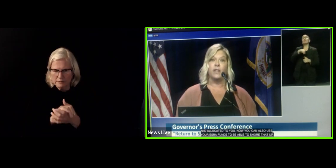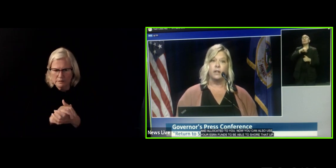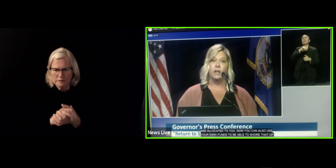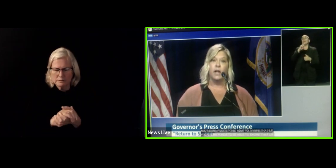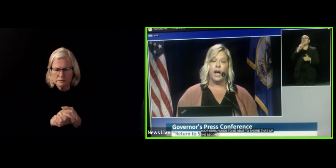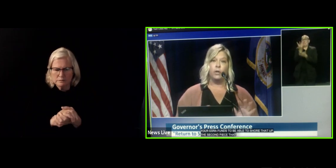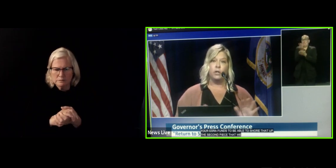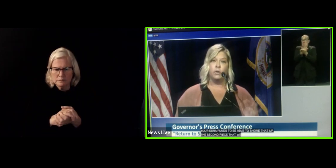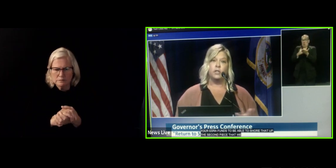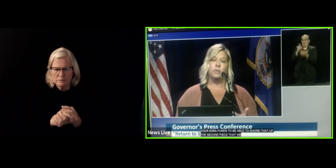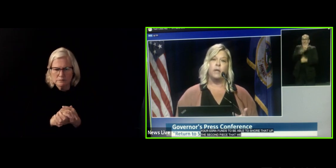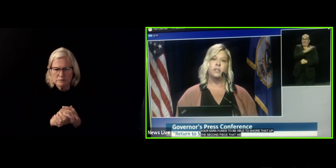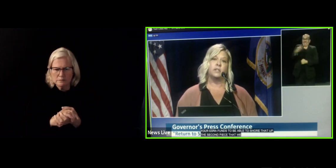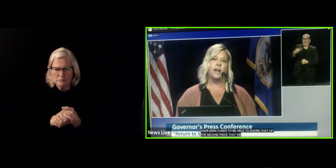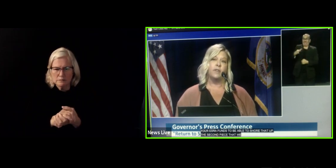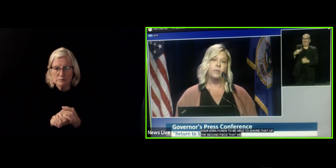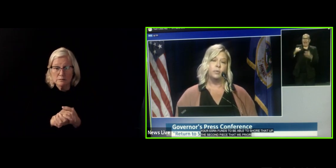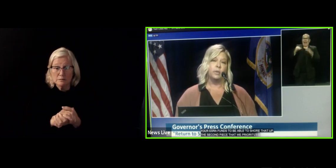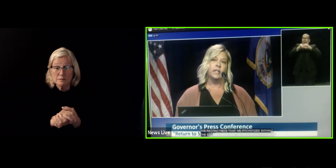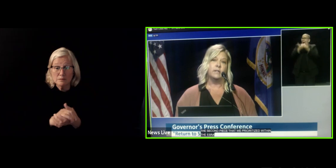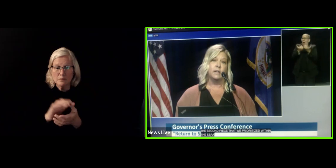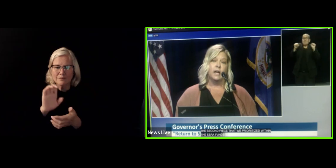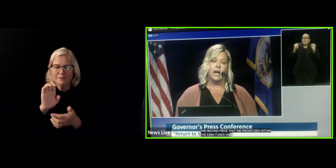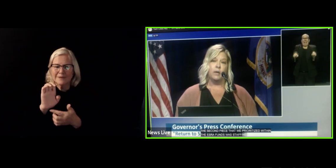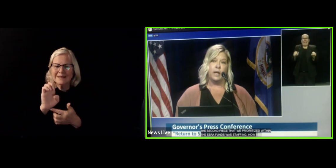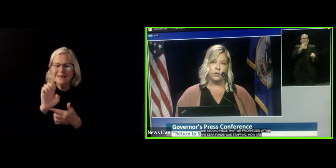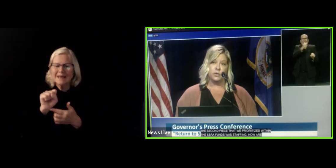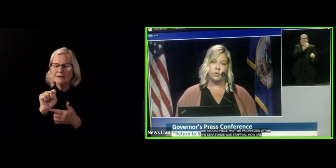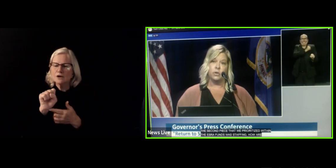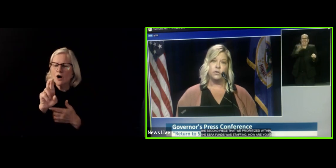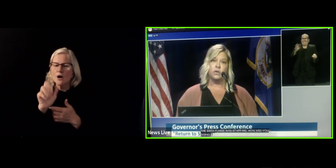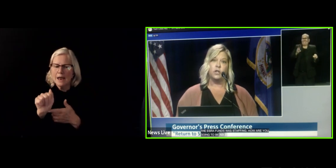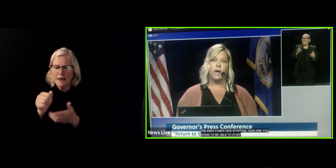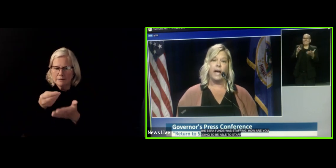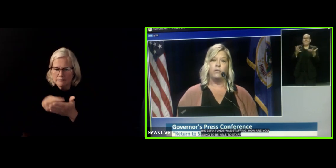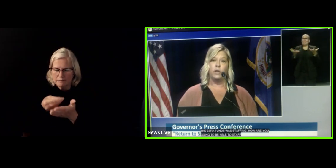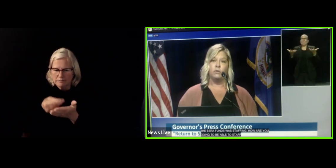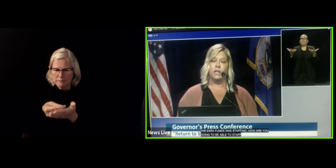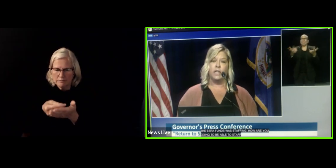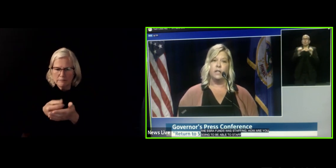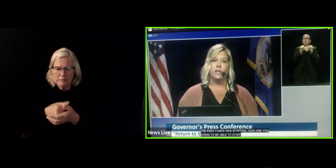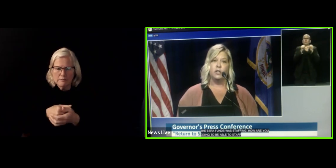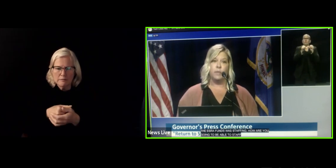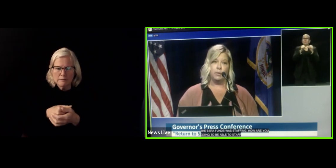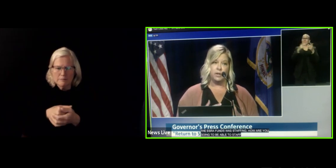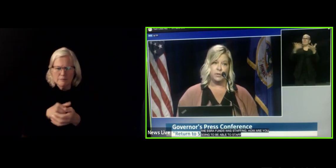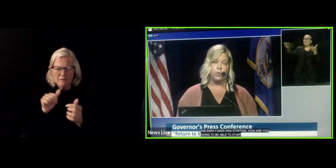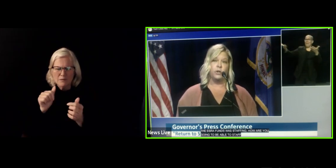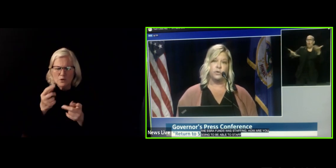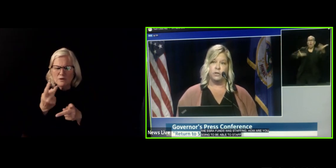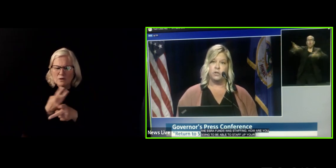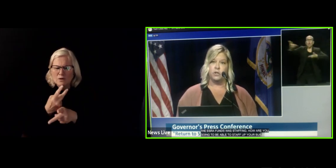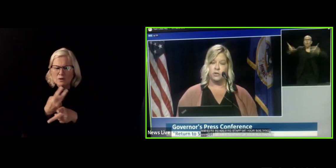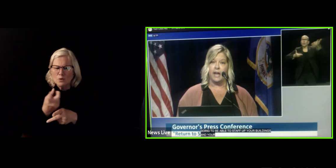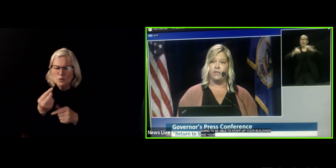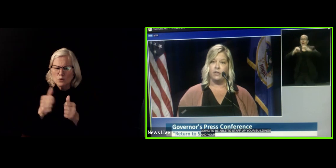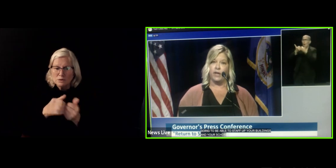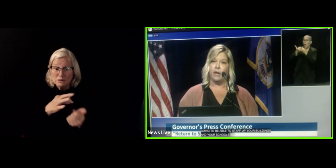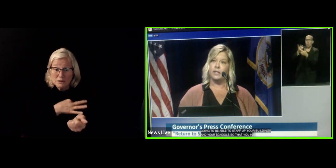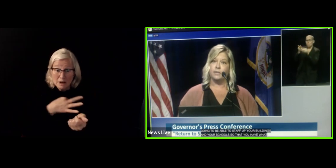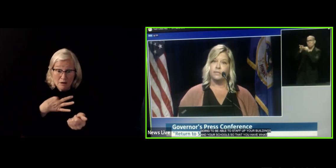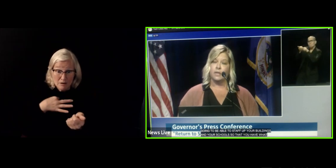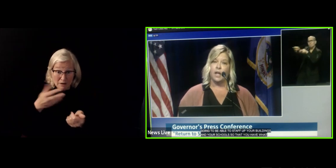staffing. How are you going to be able to staff up your buildings and your schools so that you have what you need to be able to support your students and your staff and